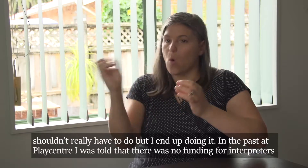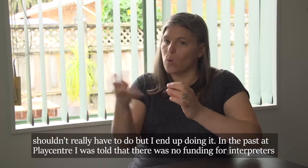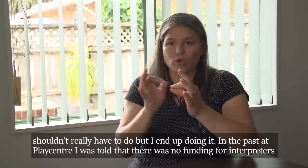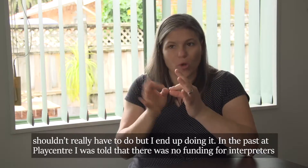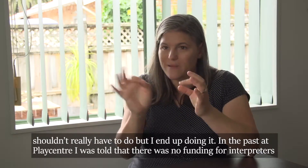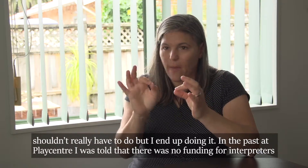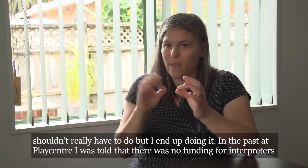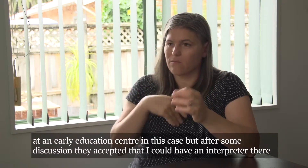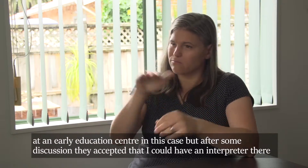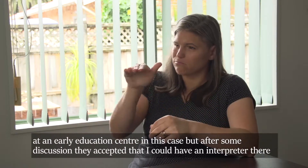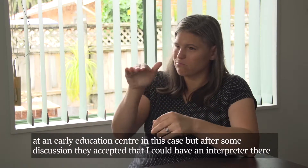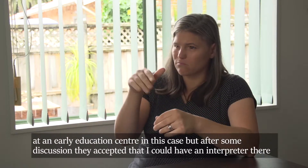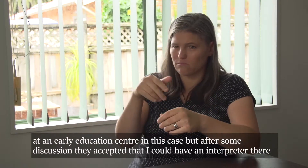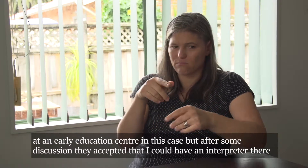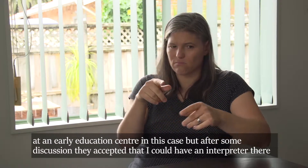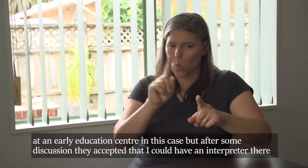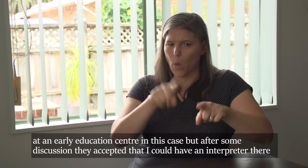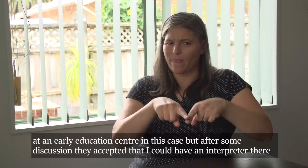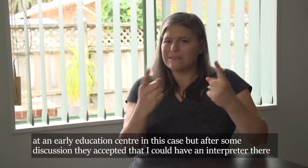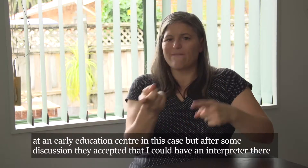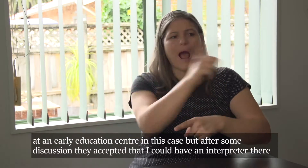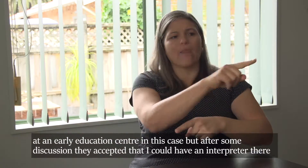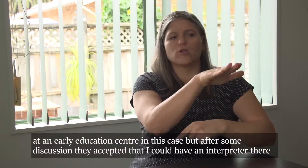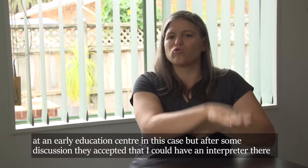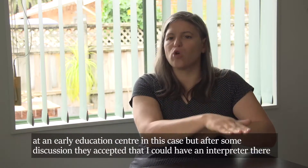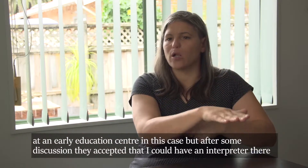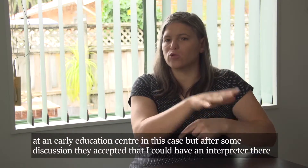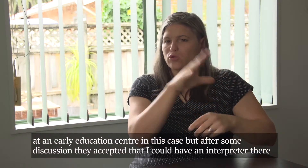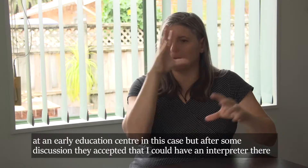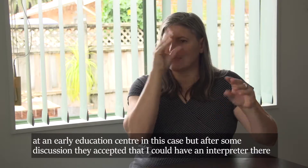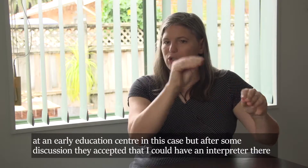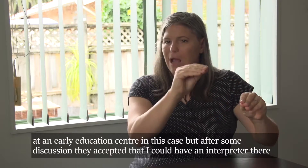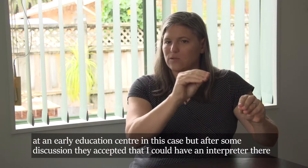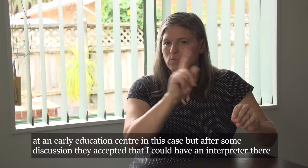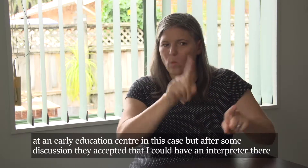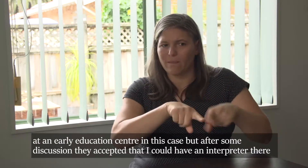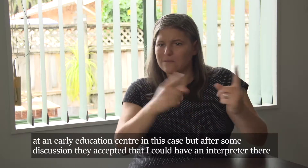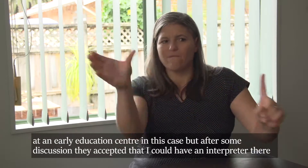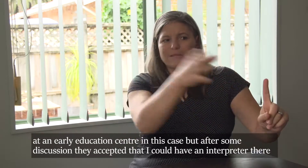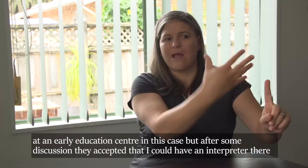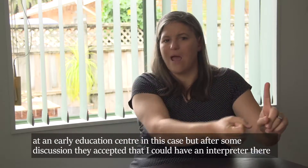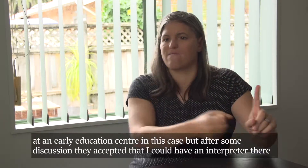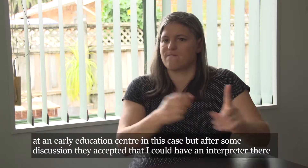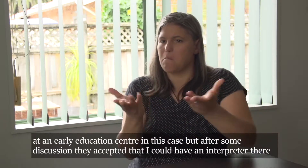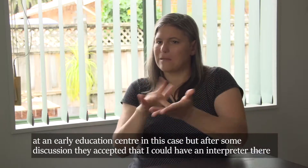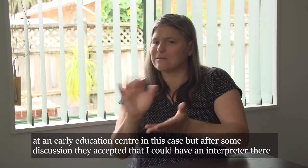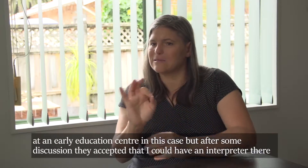for interpreters at an early education centre in this case. But after some discussion, they